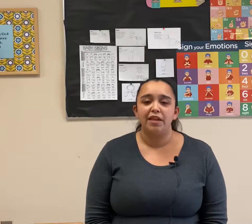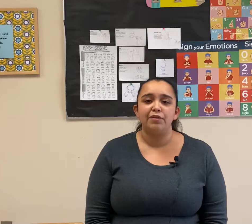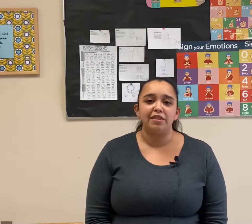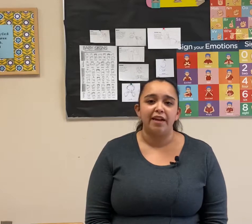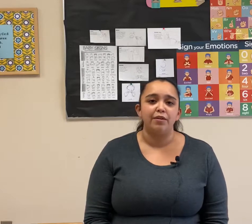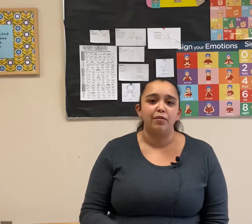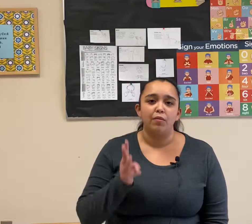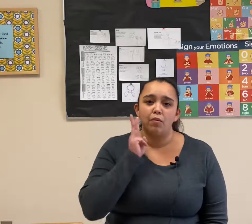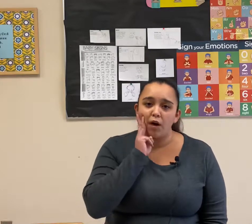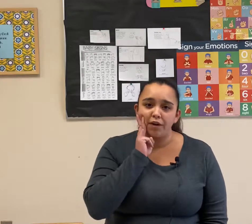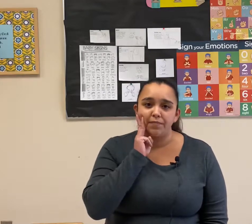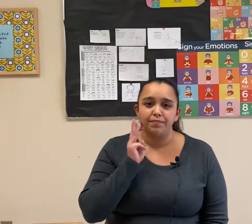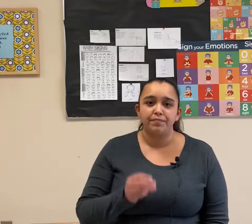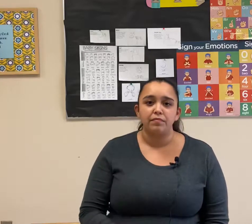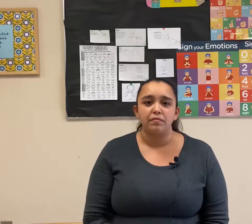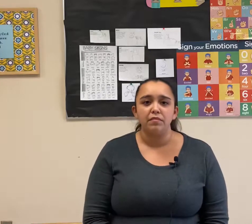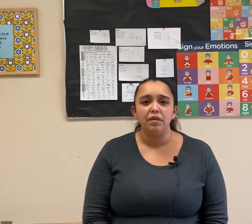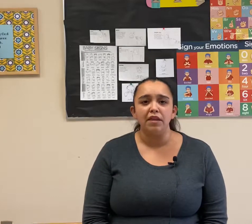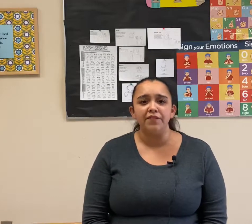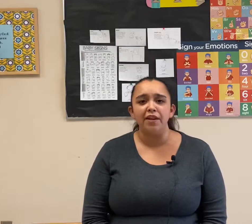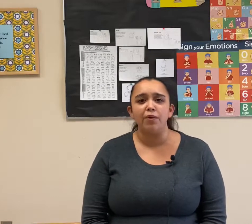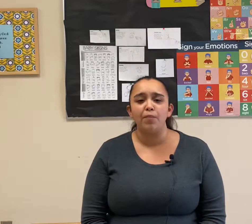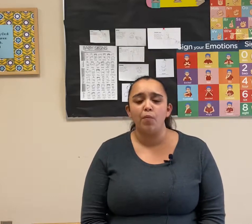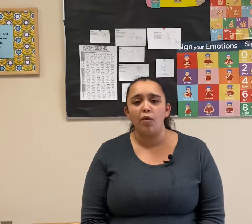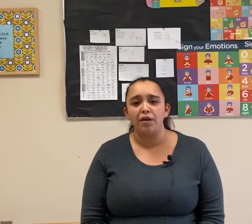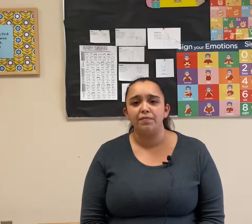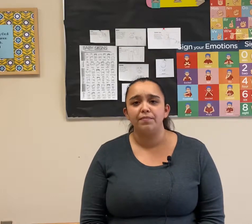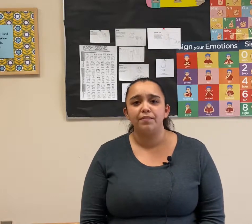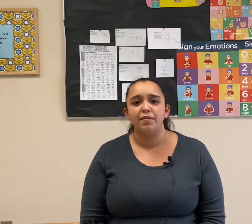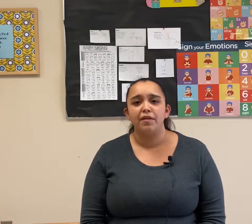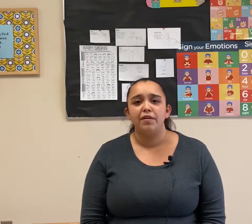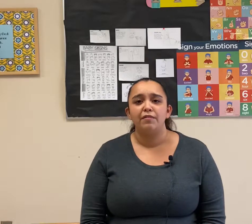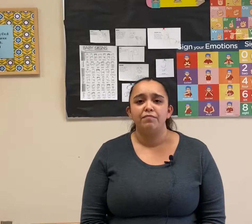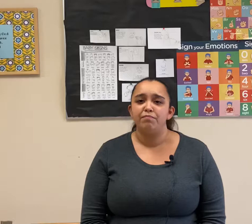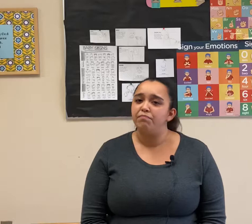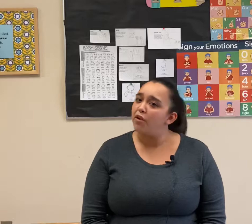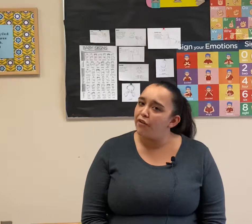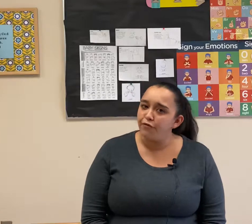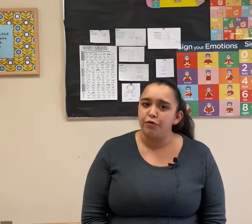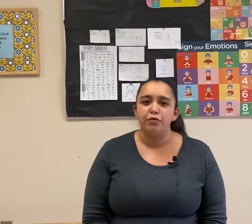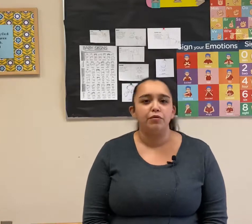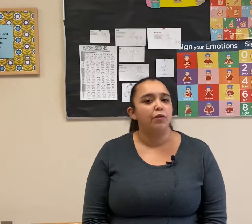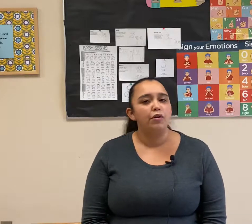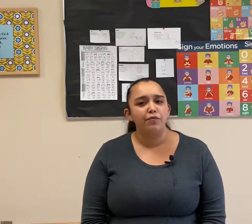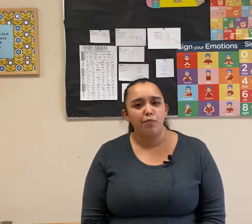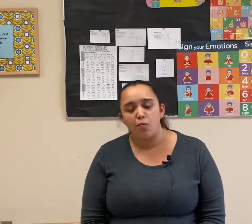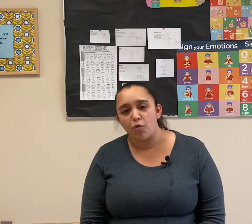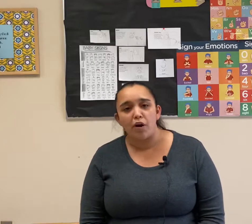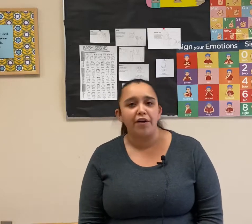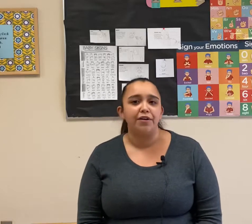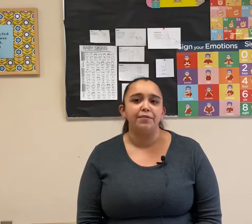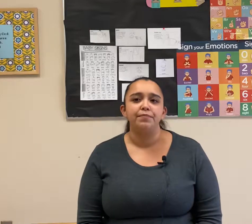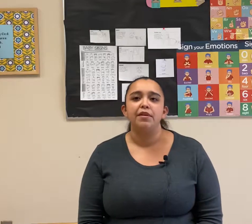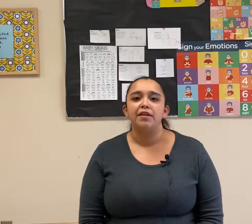sign water. If they want more of food or more water, they would